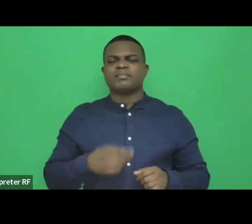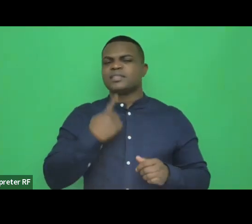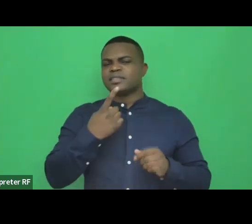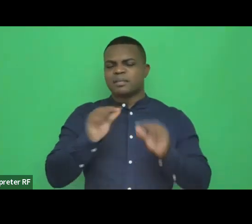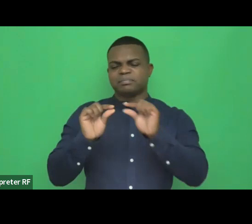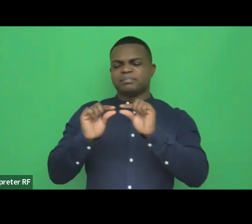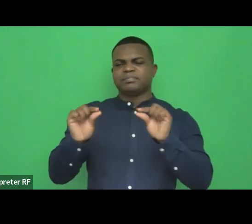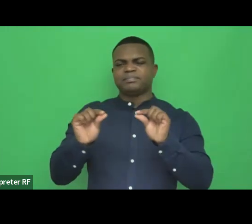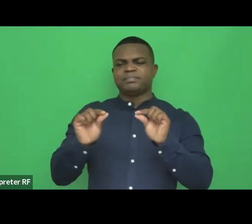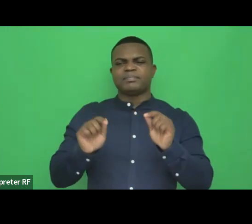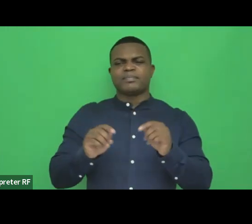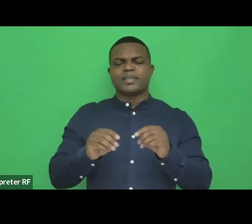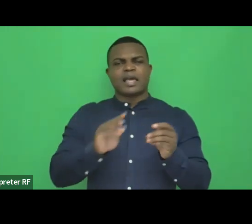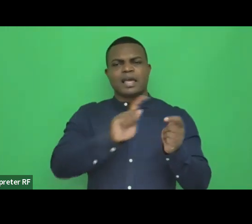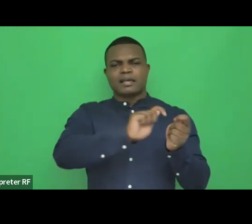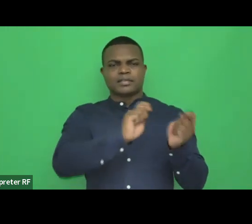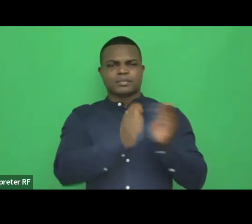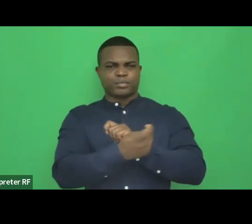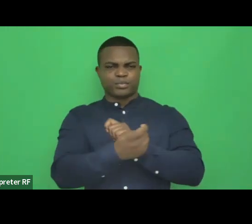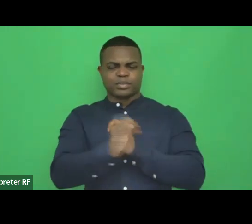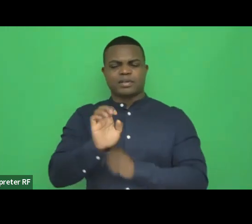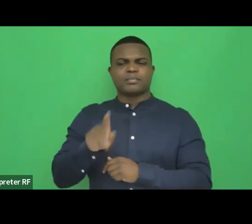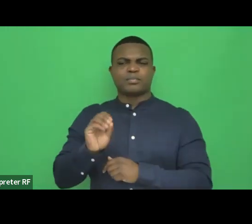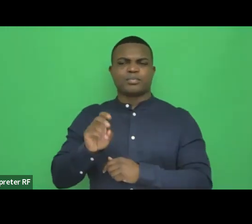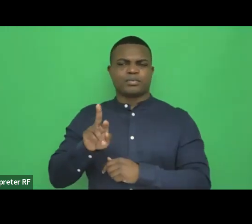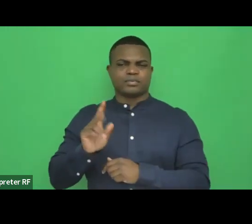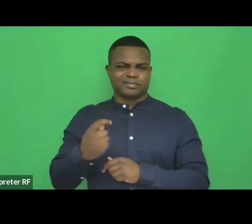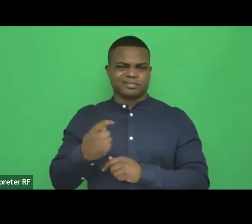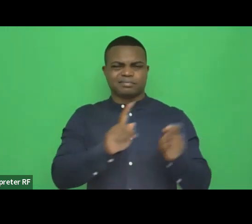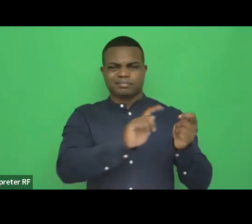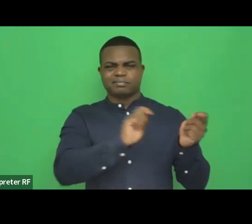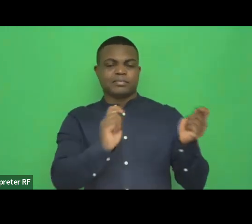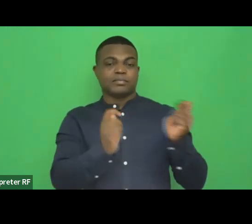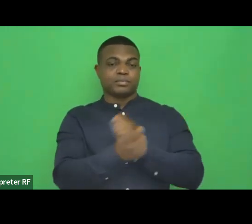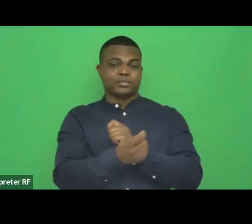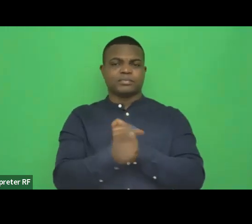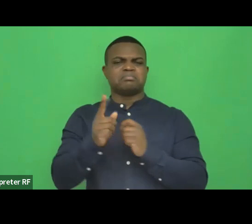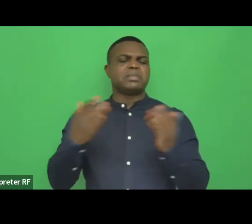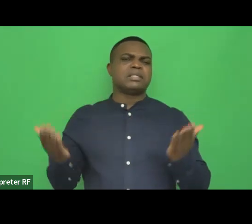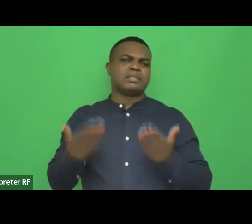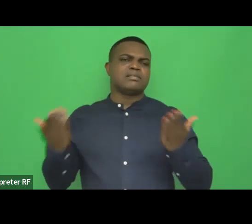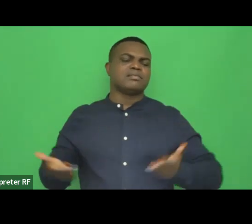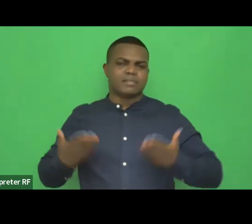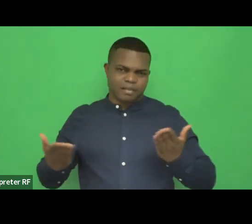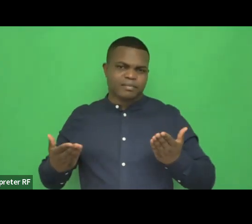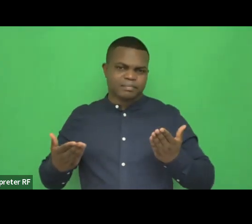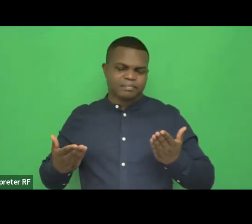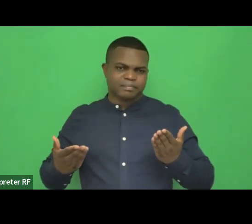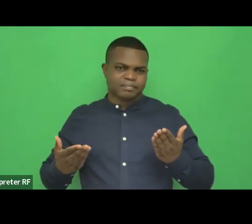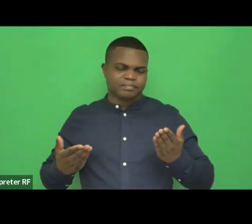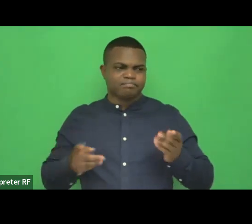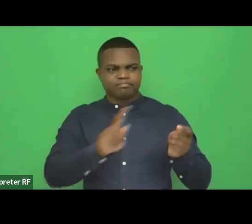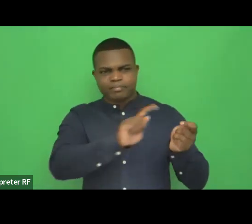that metadata we were just talking about. You can play around with what you would use for your cover